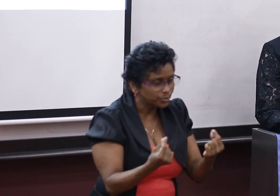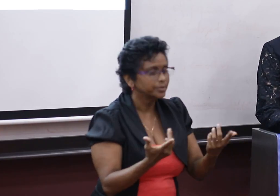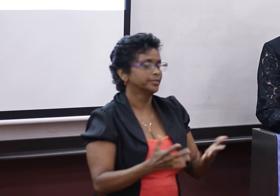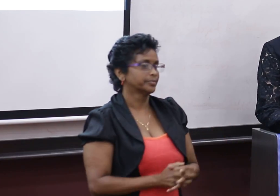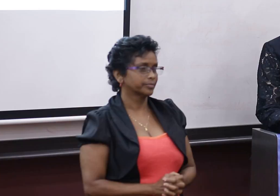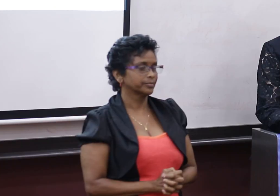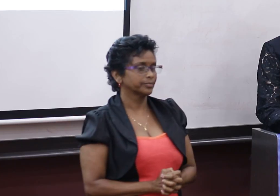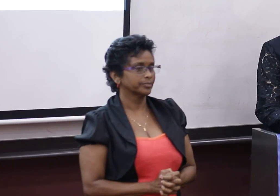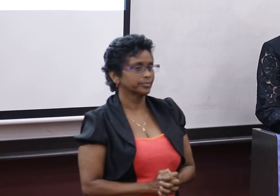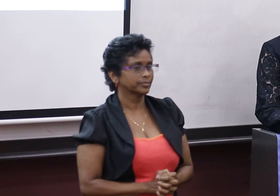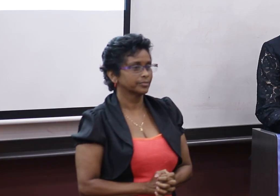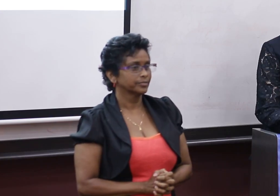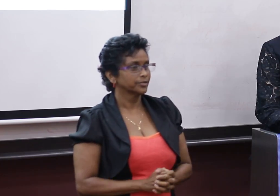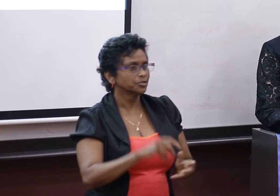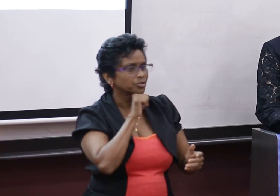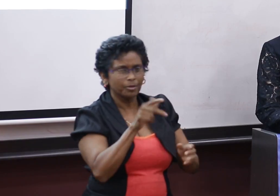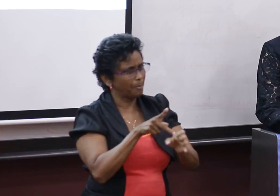professionals.